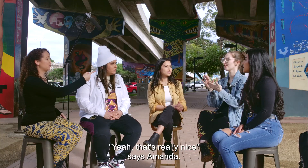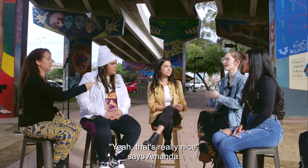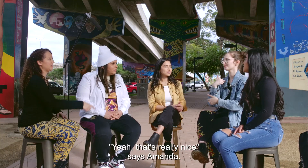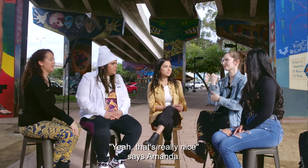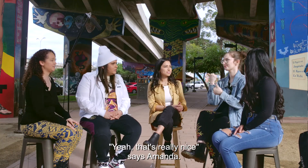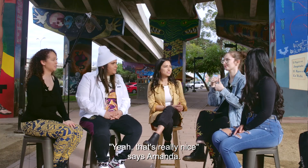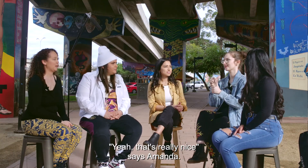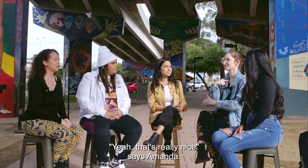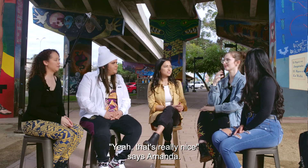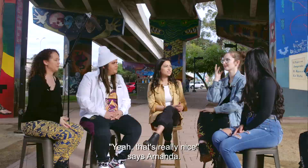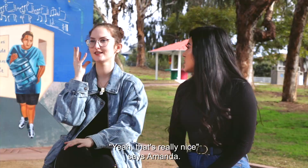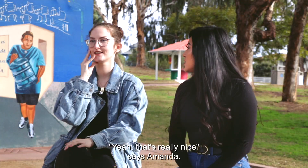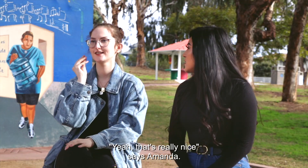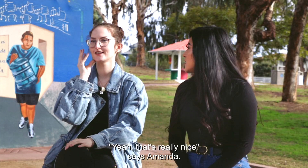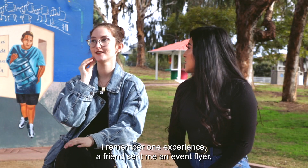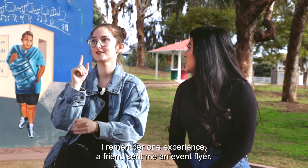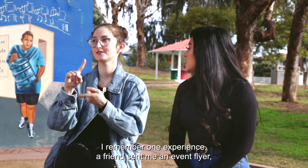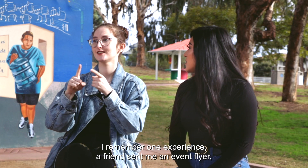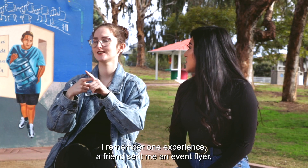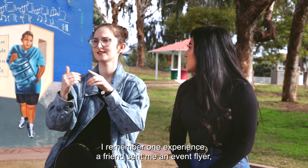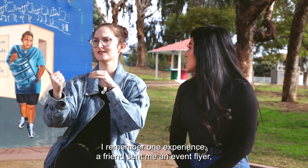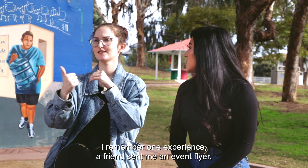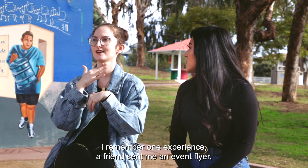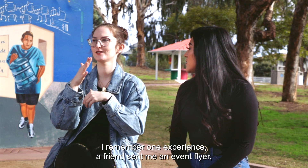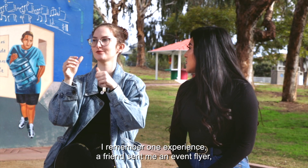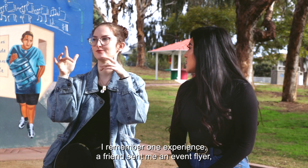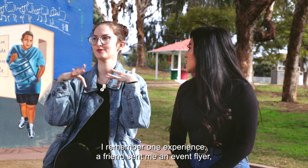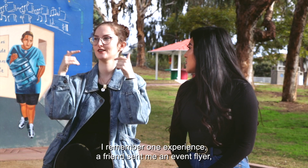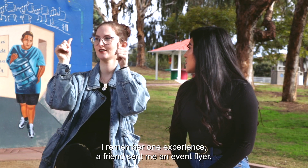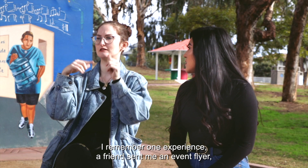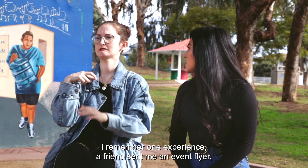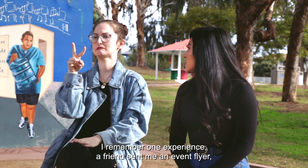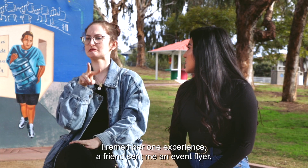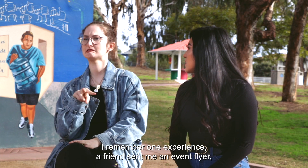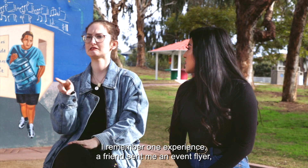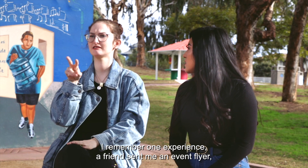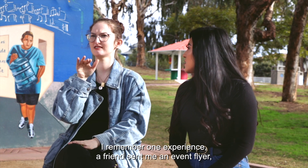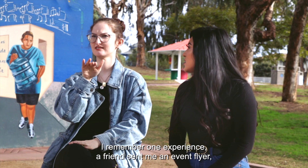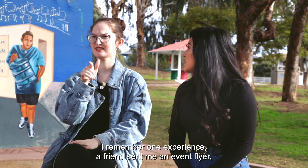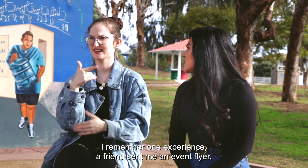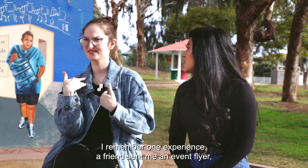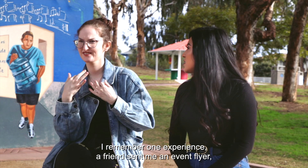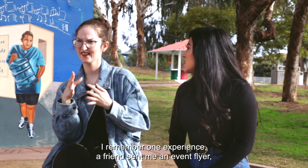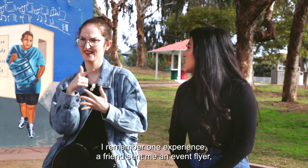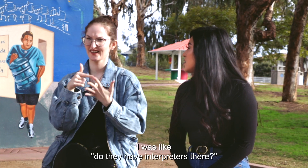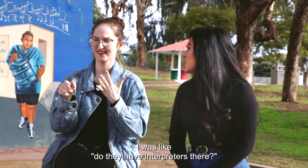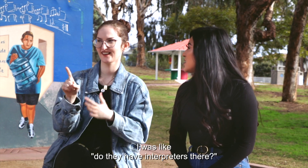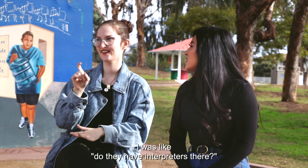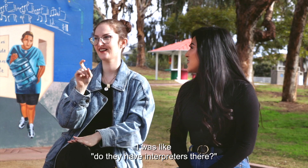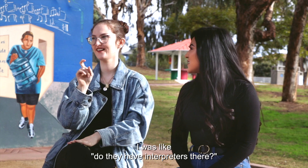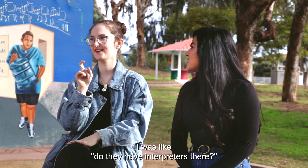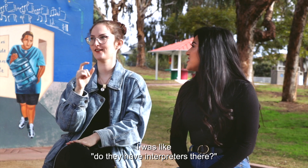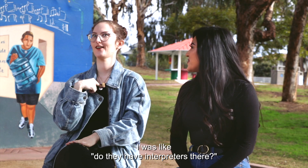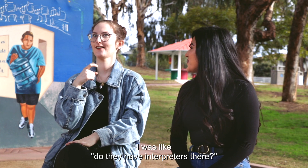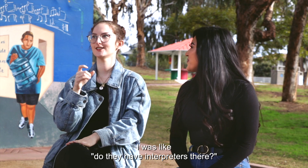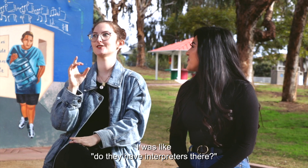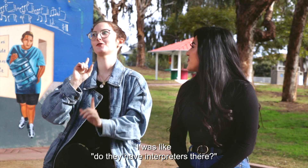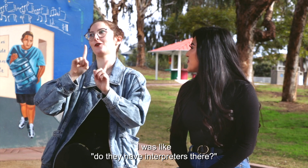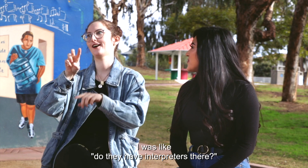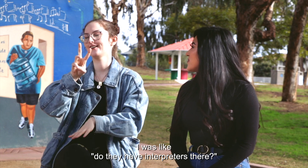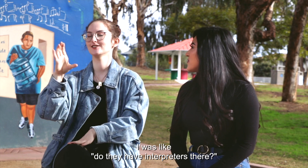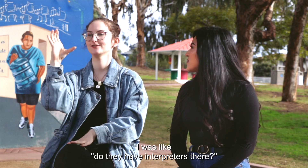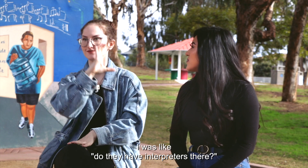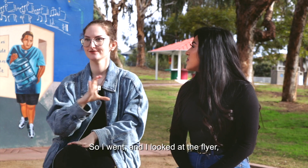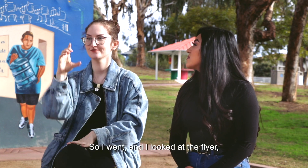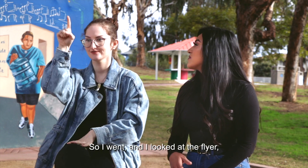Yeah, that's really nice, says Amanda. I remember one experience, a friend sent me an event flyer, and I was like, do they have interpreters